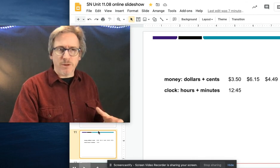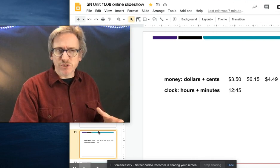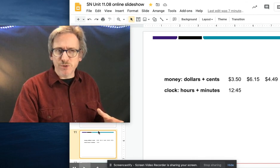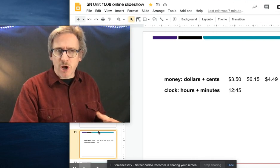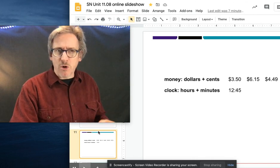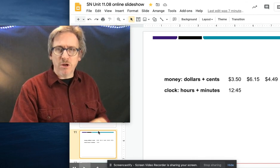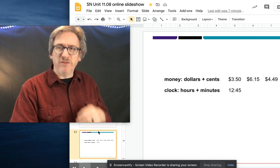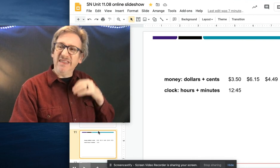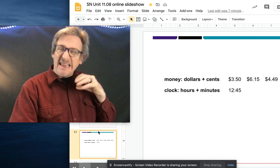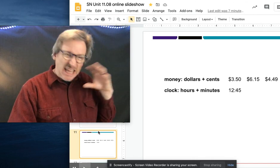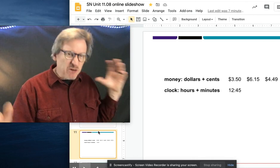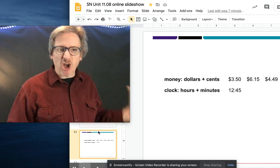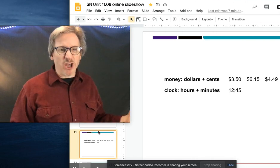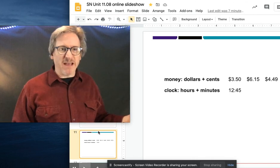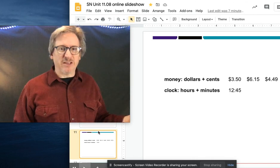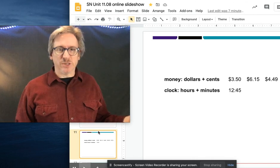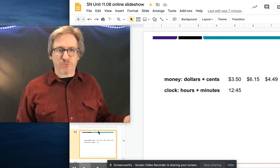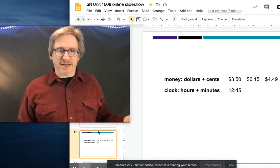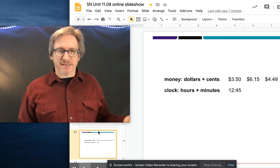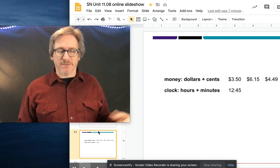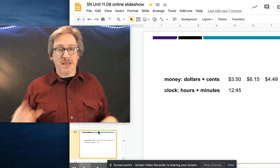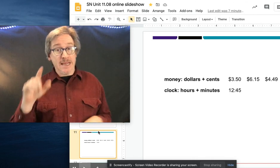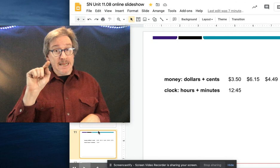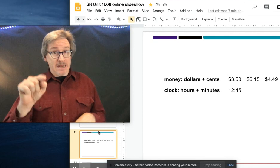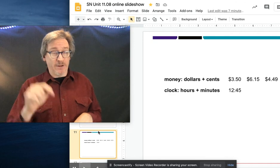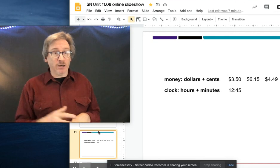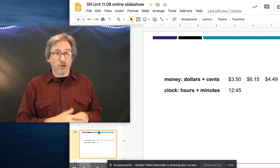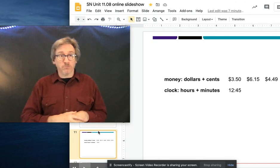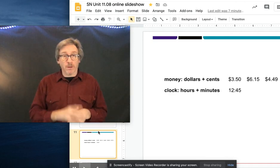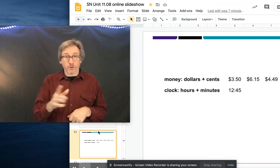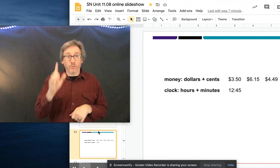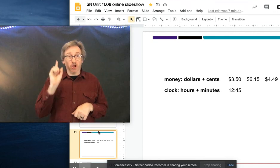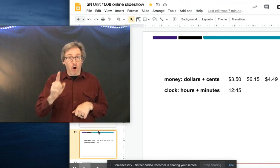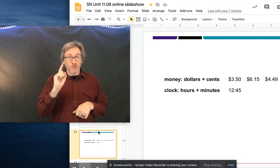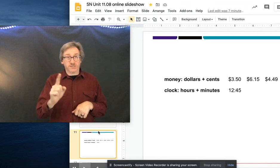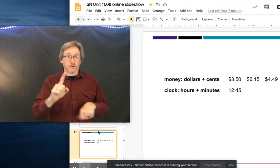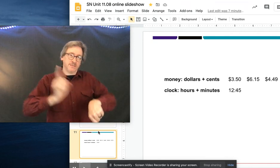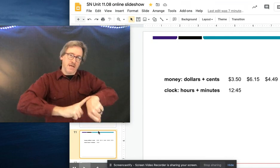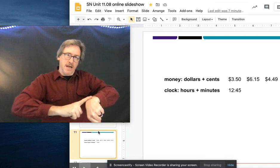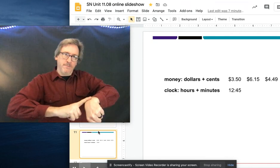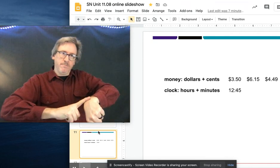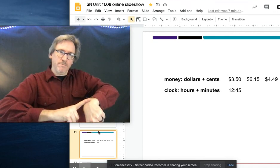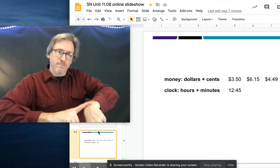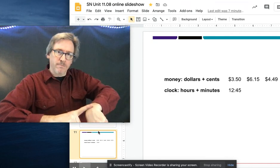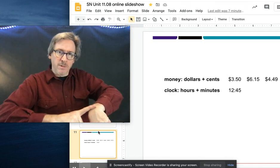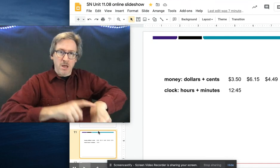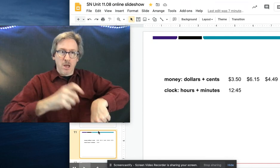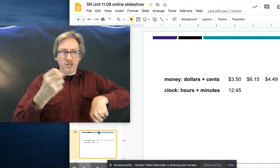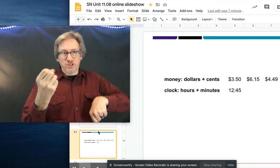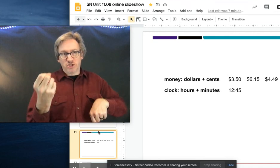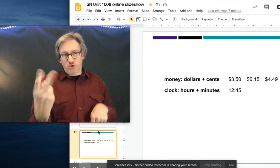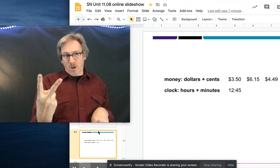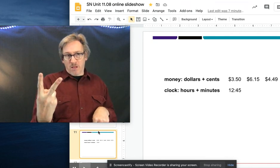They're all numbers you know. Literally all you have to do is practice them. Now here, remember, we always start with time,